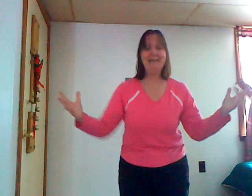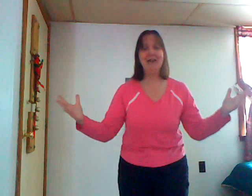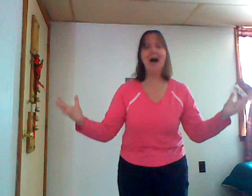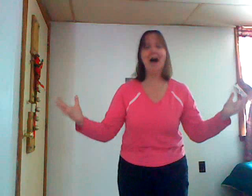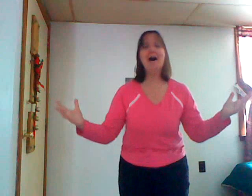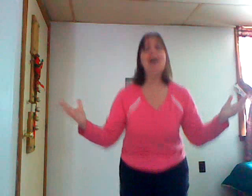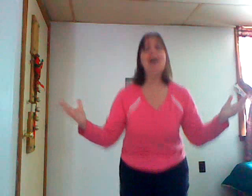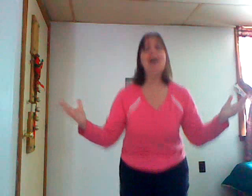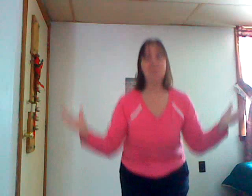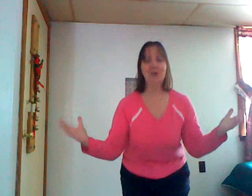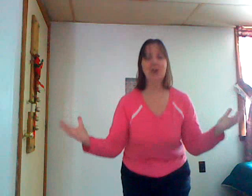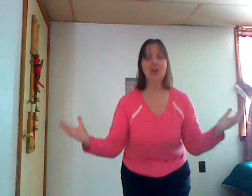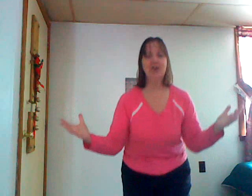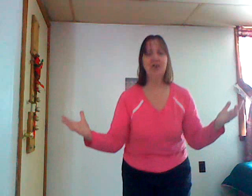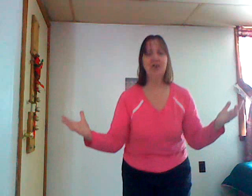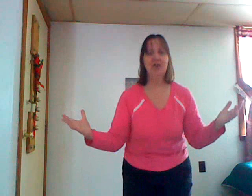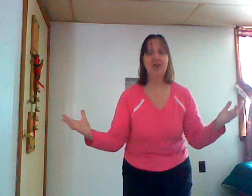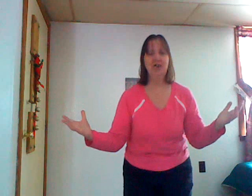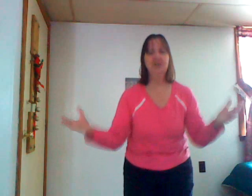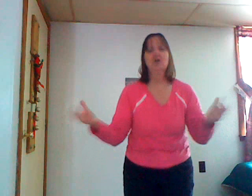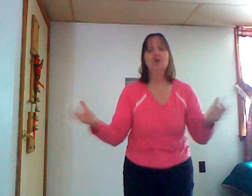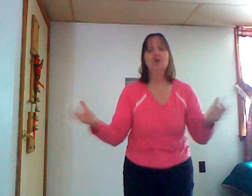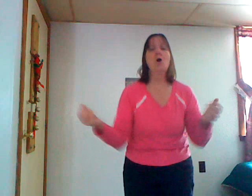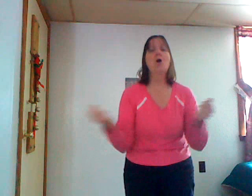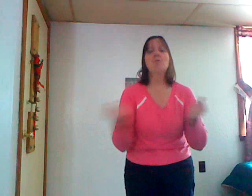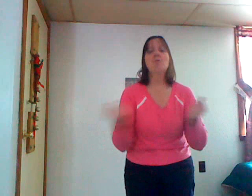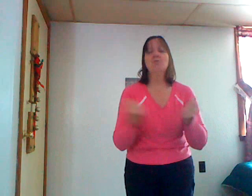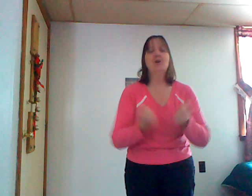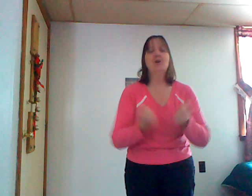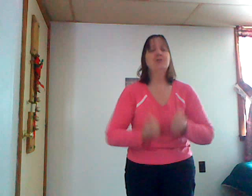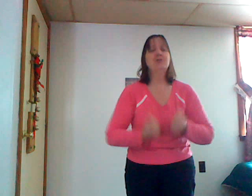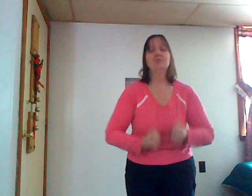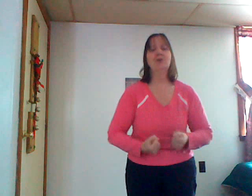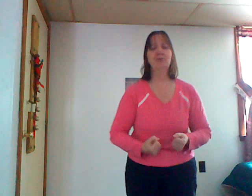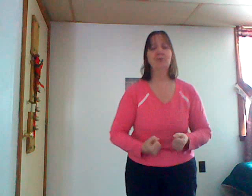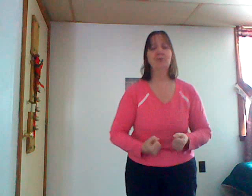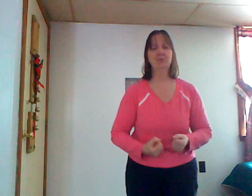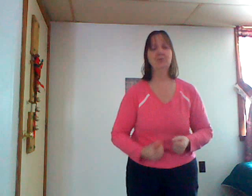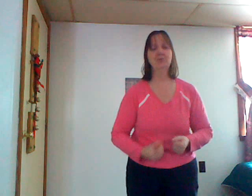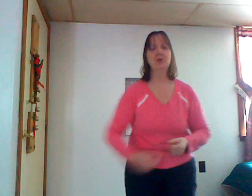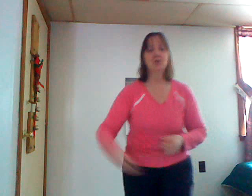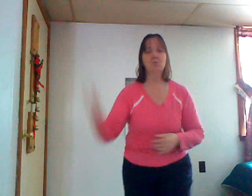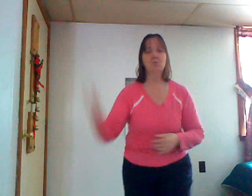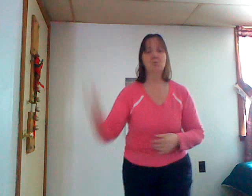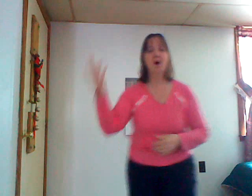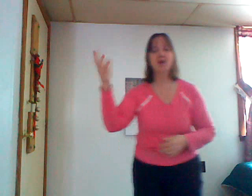a bridge over troubled water,